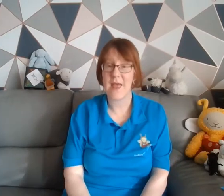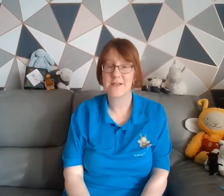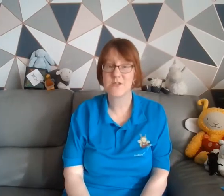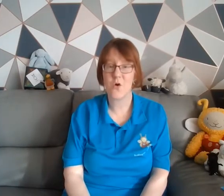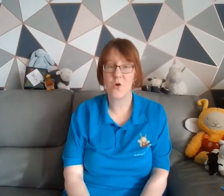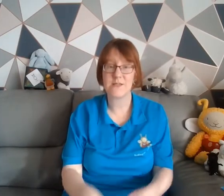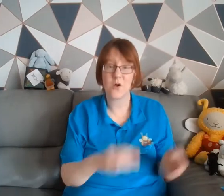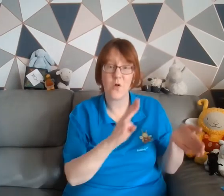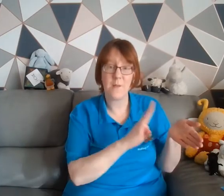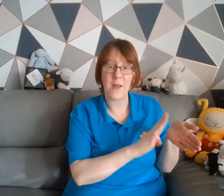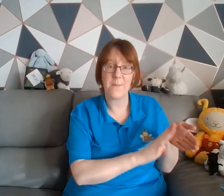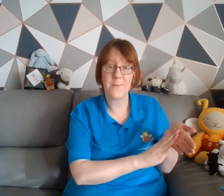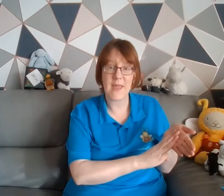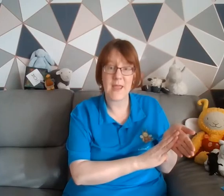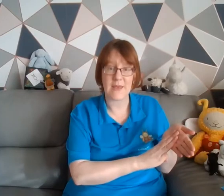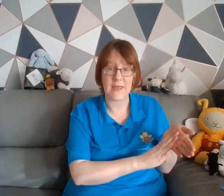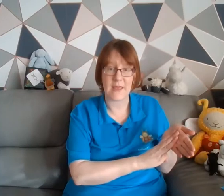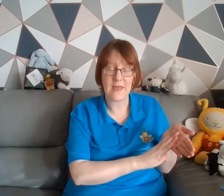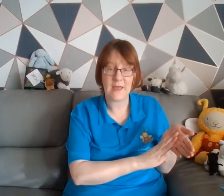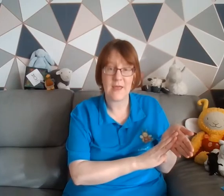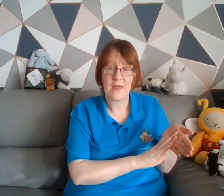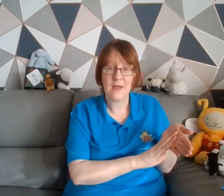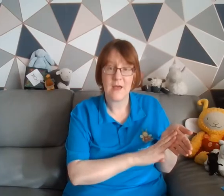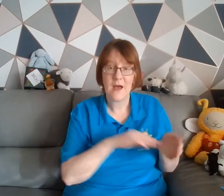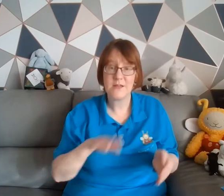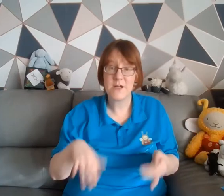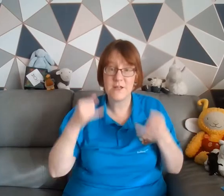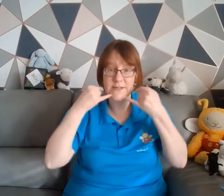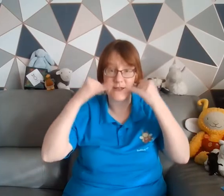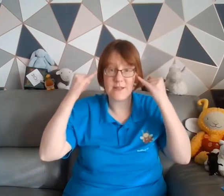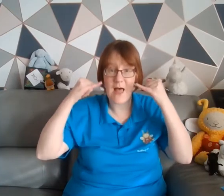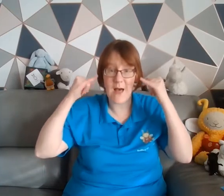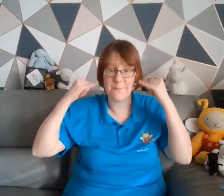next song is all about Mary and her little lamb.